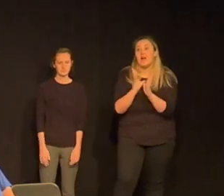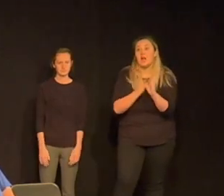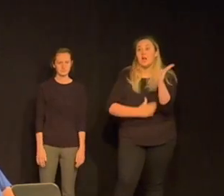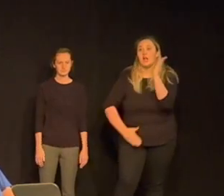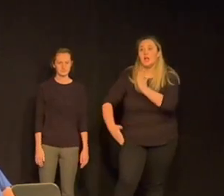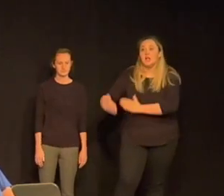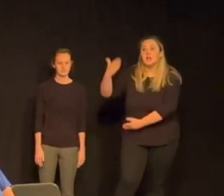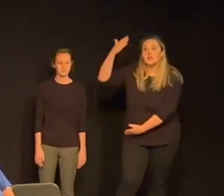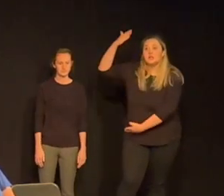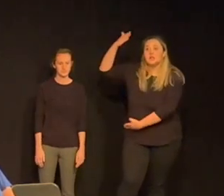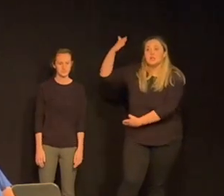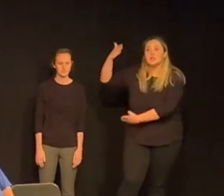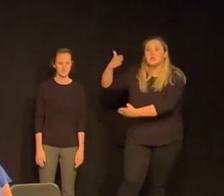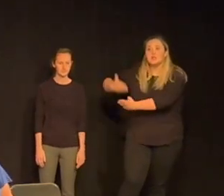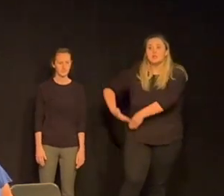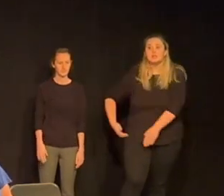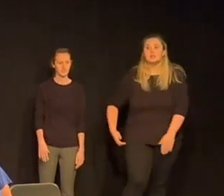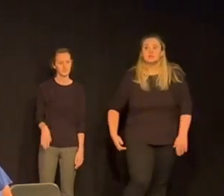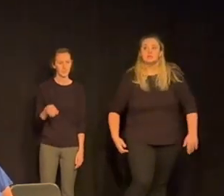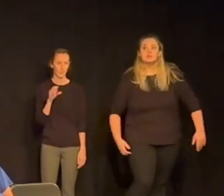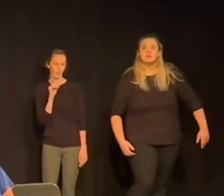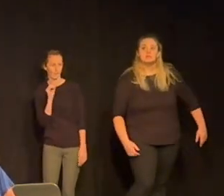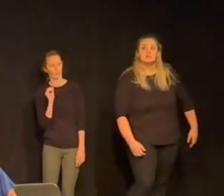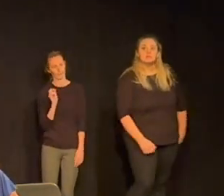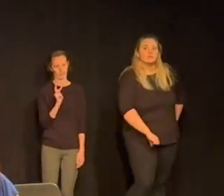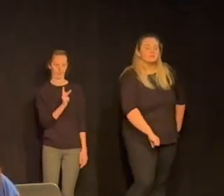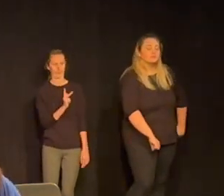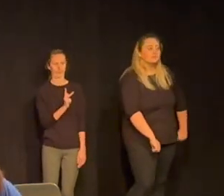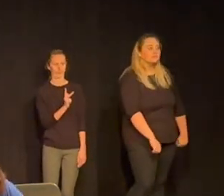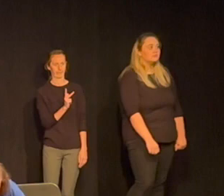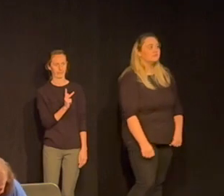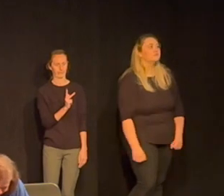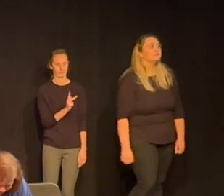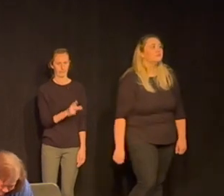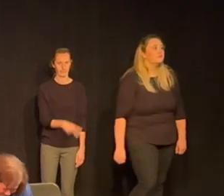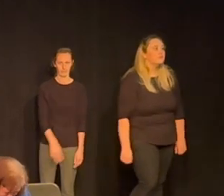closing the window. Okay.